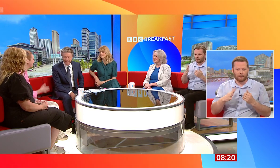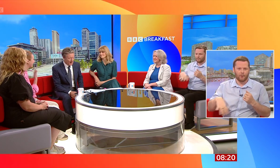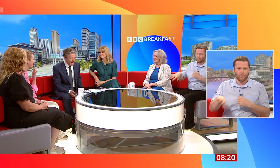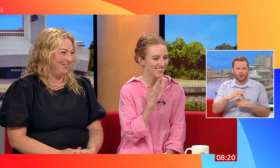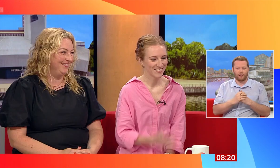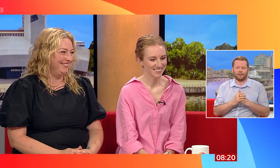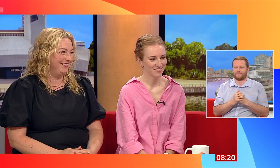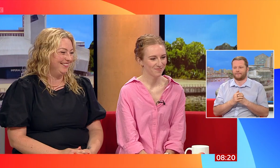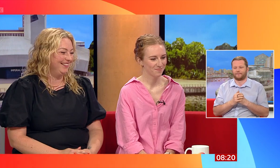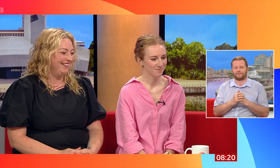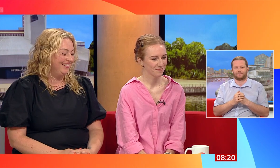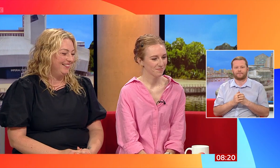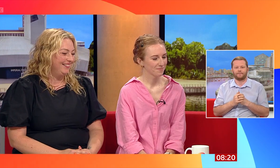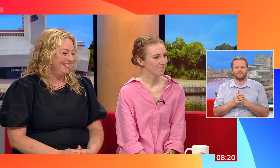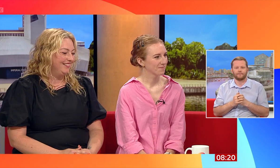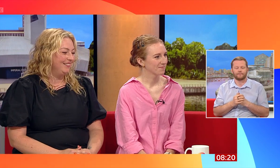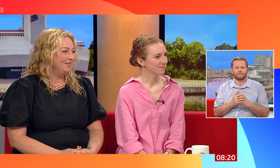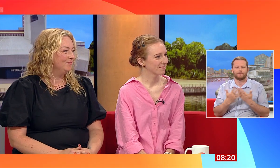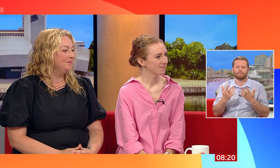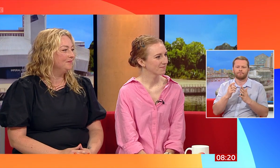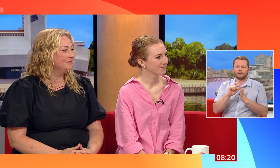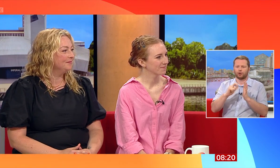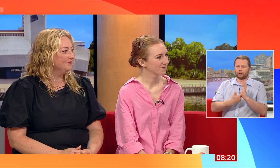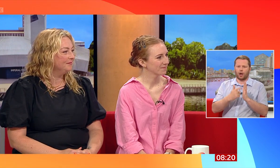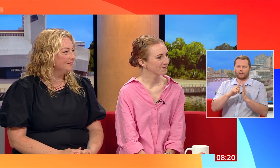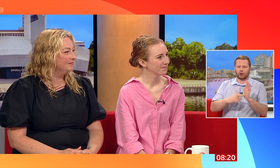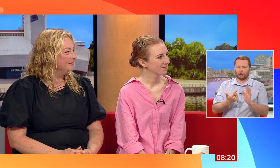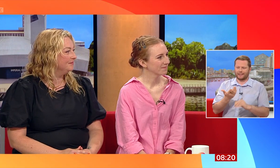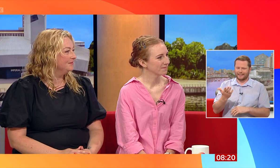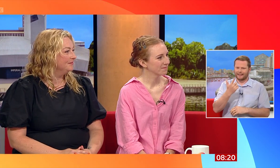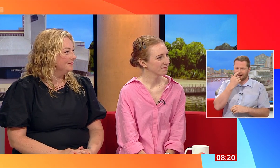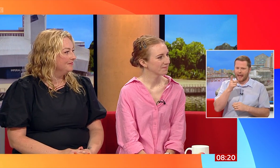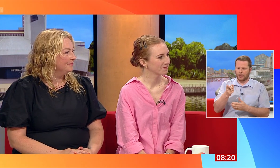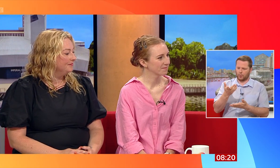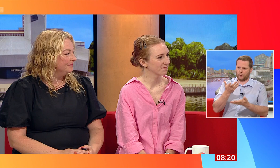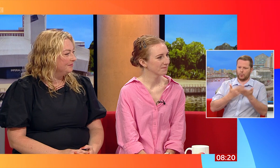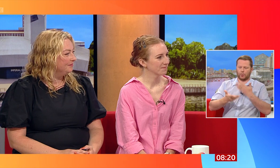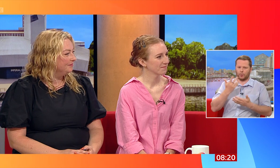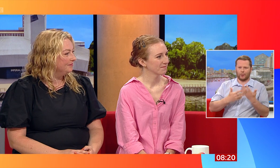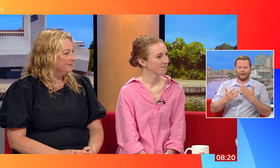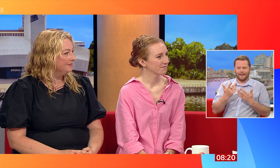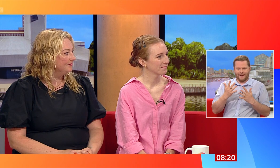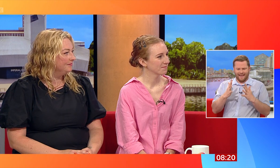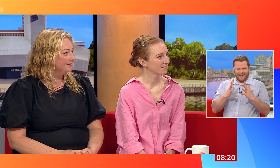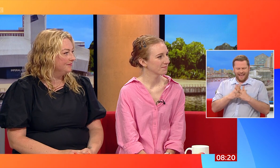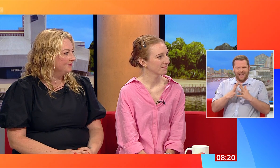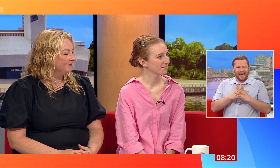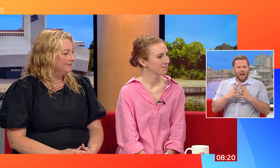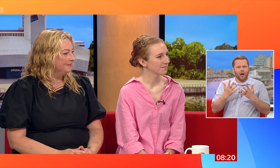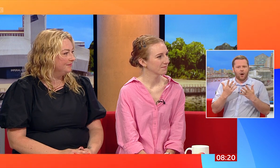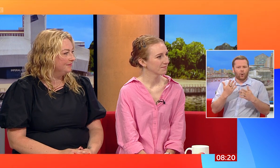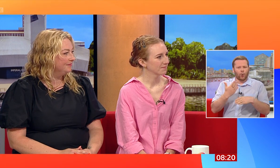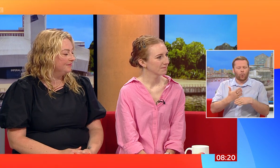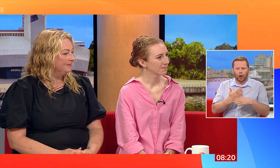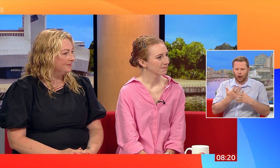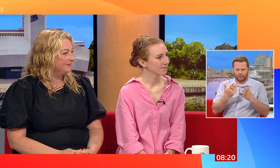everyone. Thank you. Dr. Justine, do you want to explain a little bit about how this works in practice, where